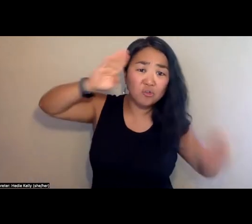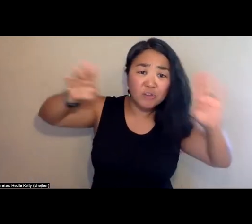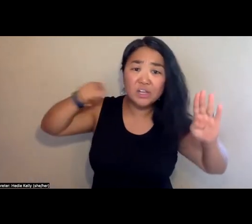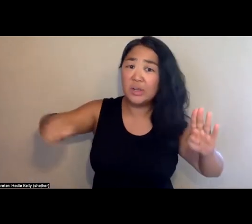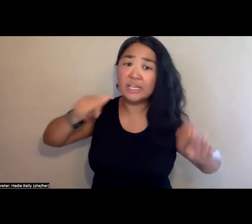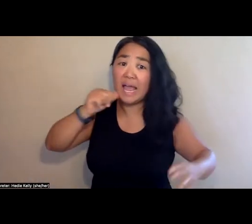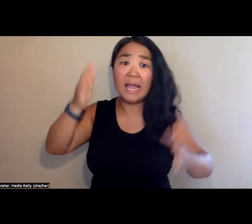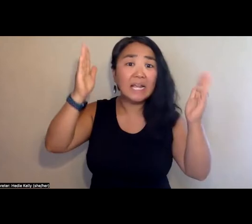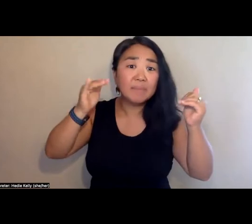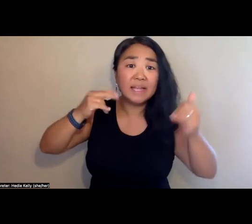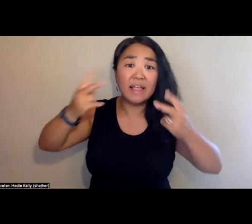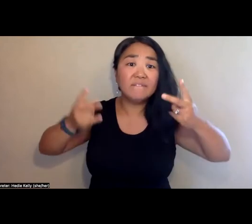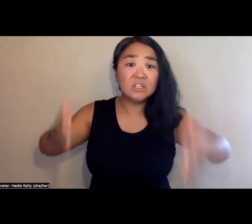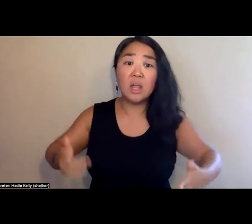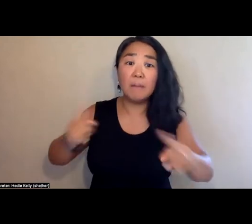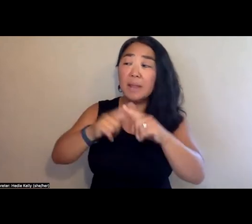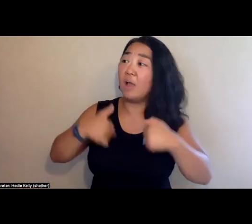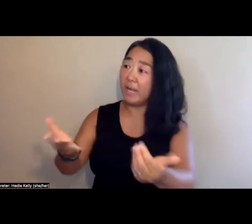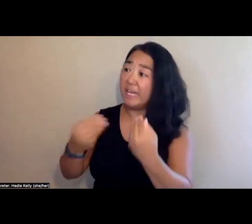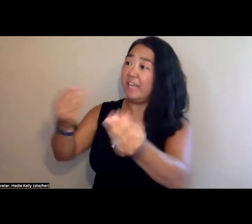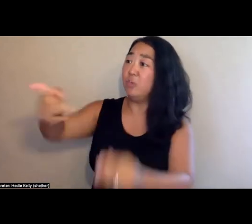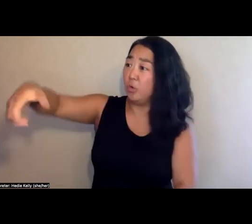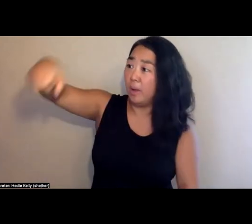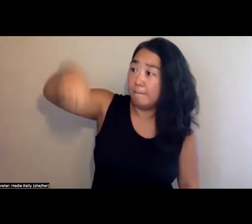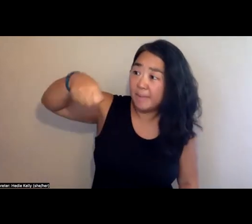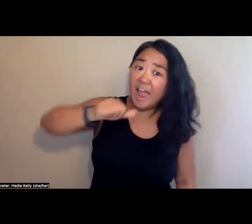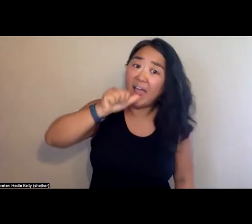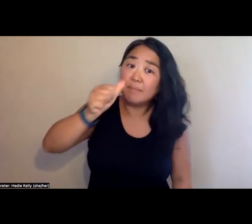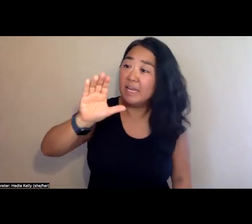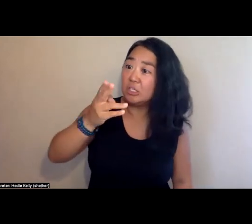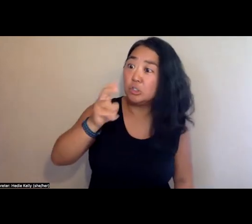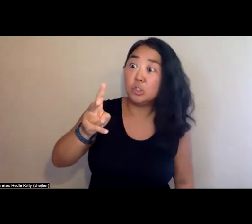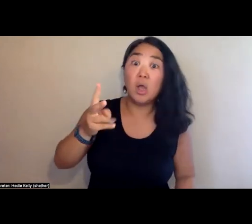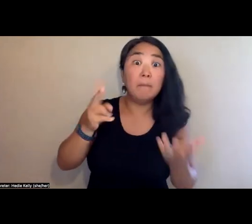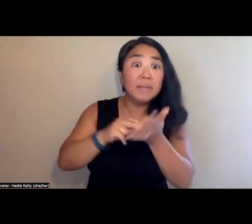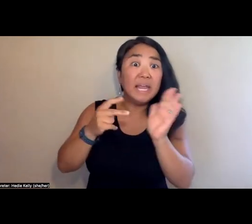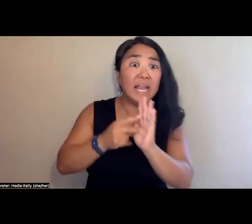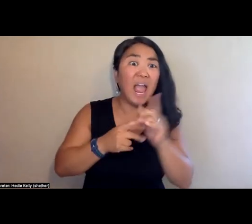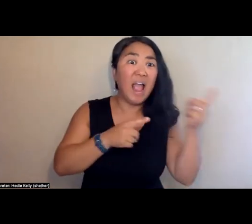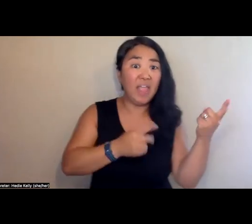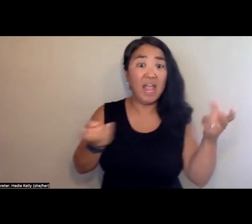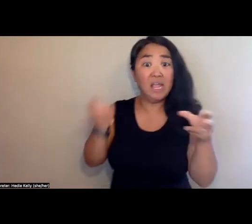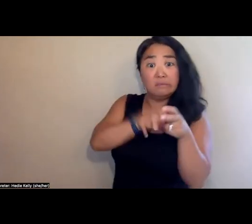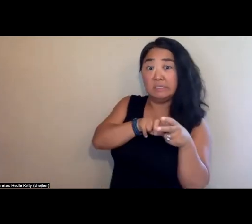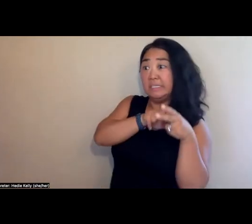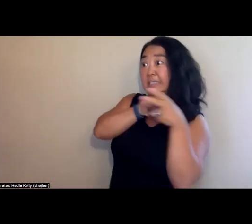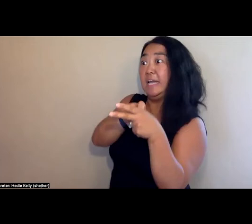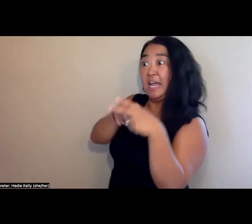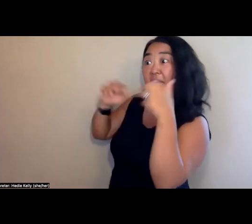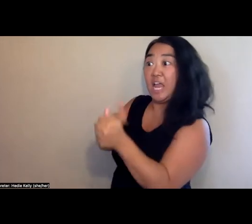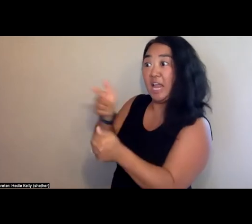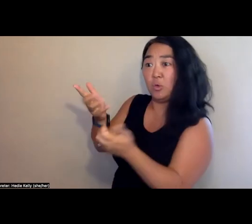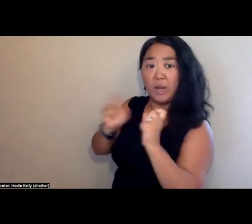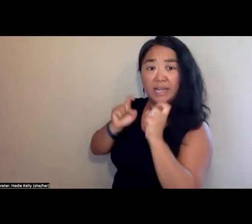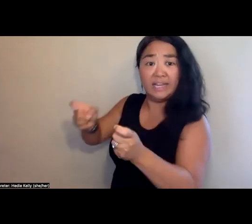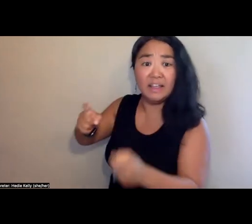we wanted to give you this bag of peanut shoes. And they'd driven after them to give them a bag of candy. And that's